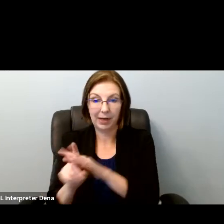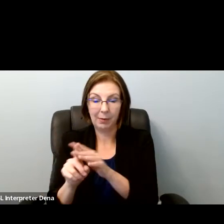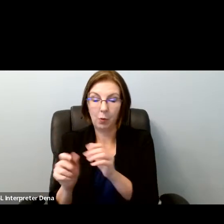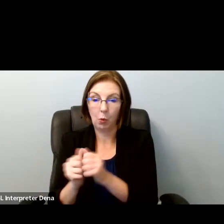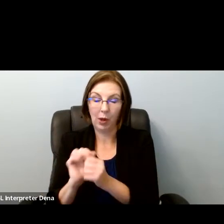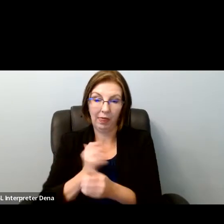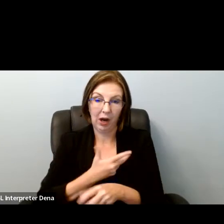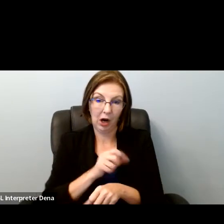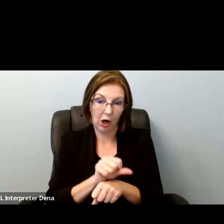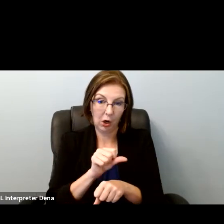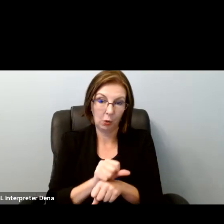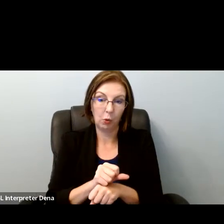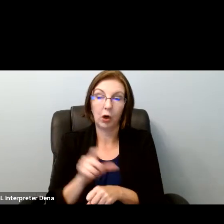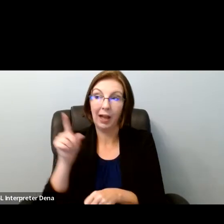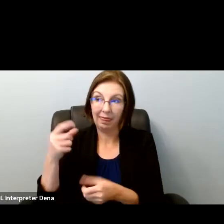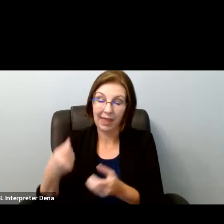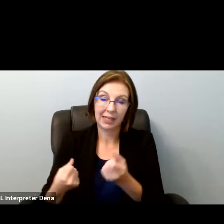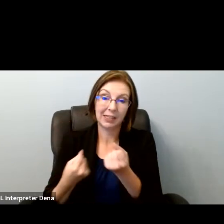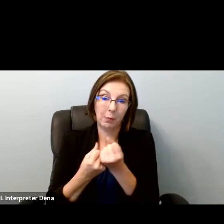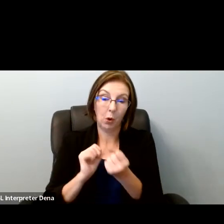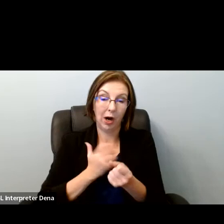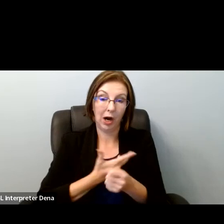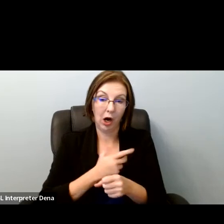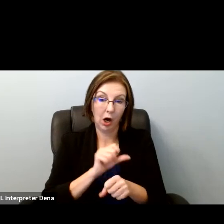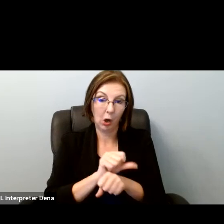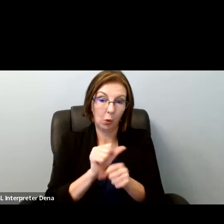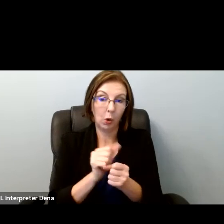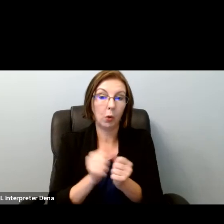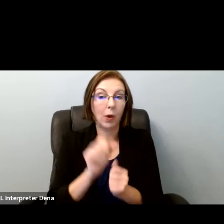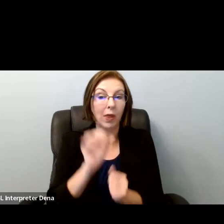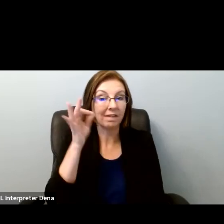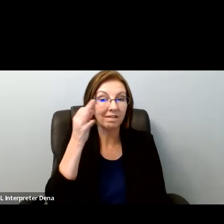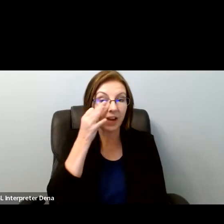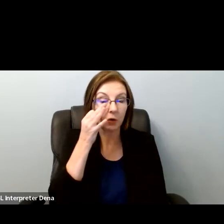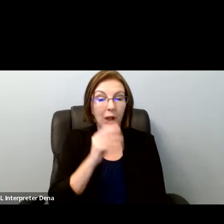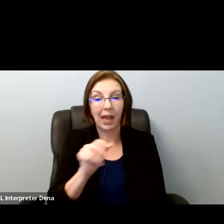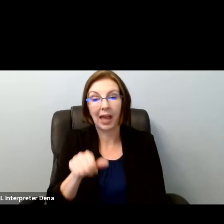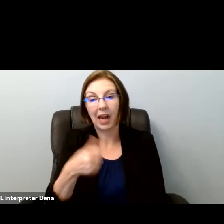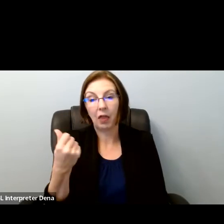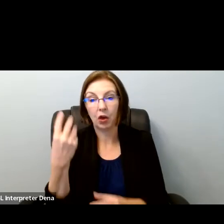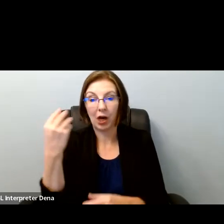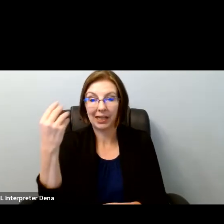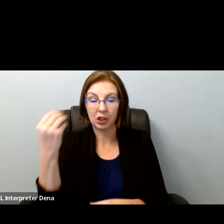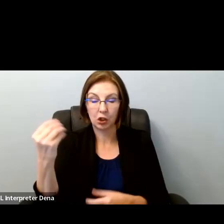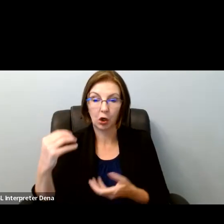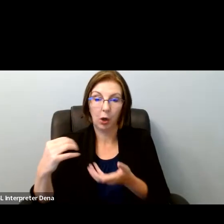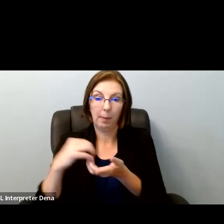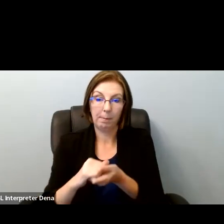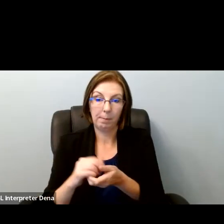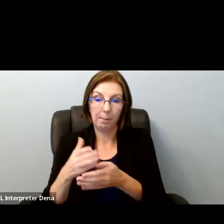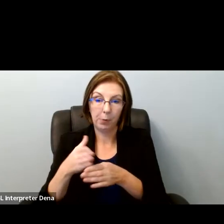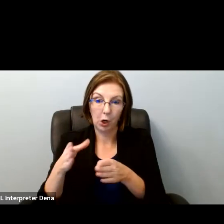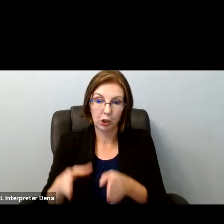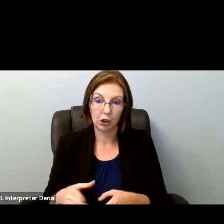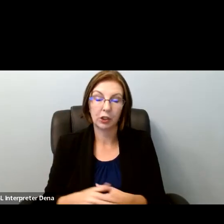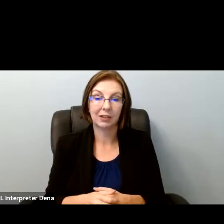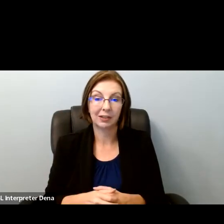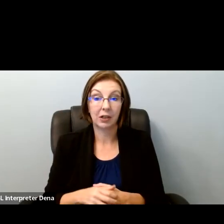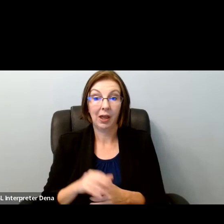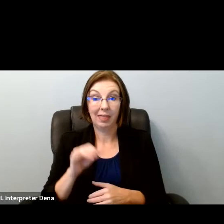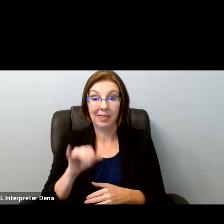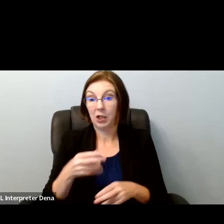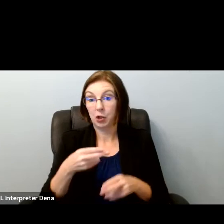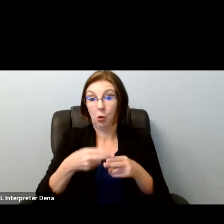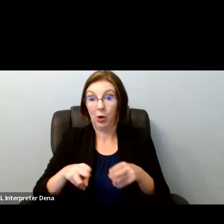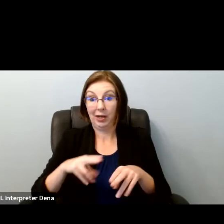collaboration that we continue to do with our federal partners and other external partners. So those are quick highlights of